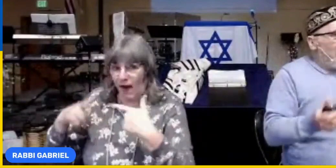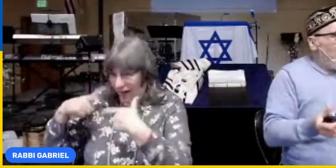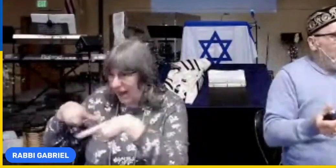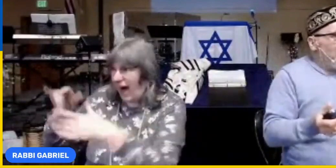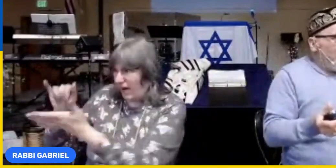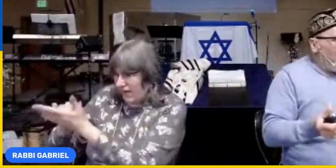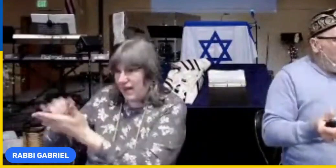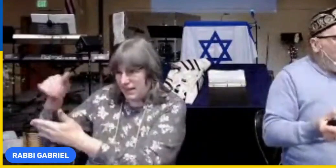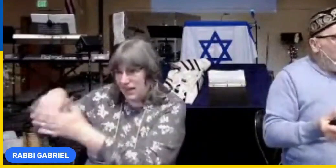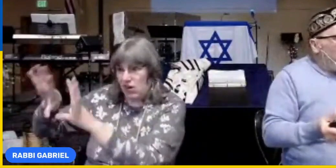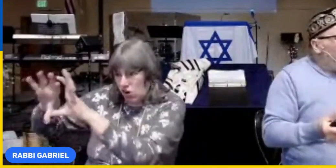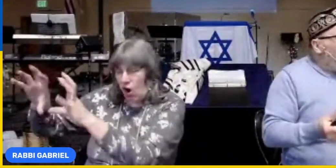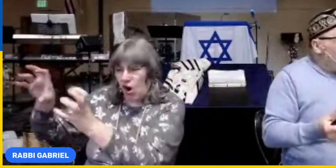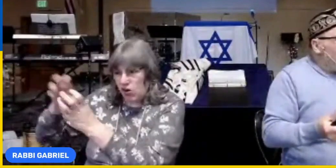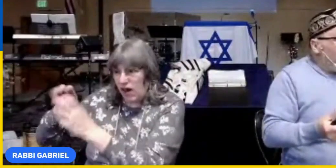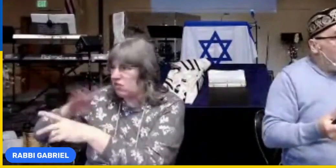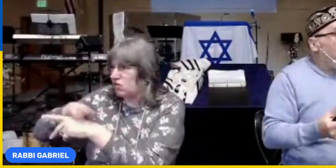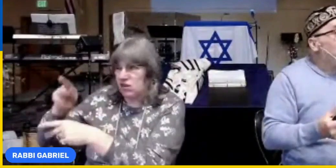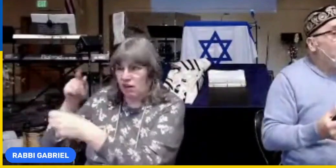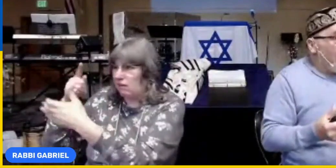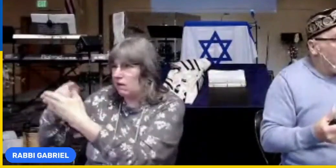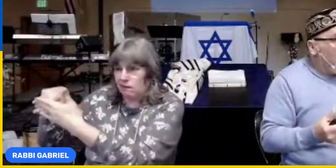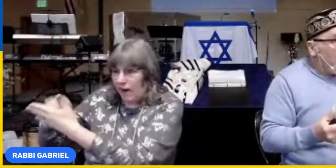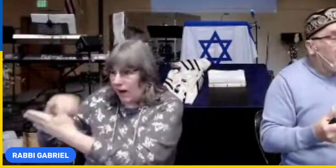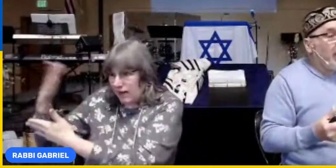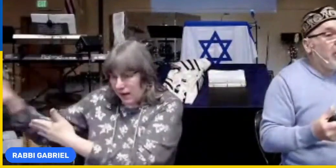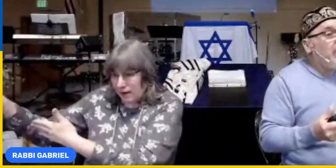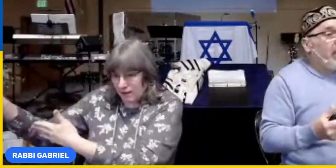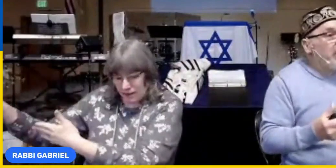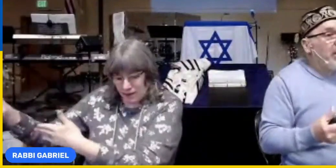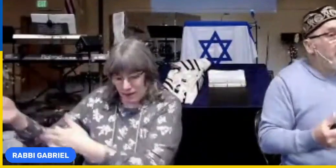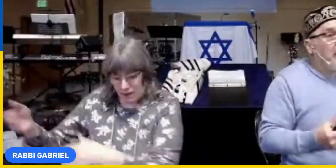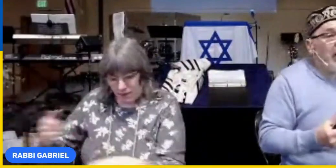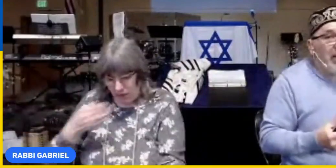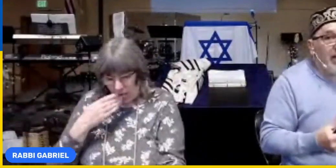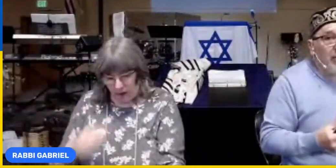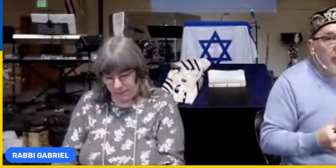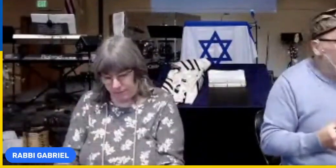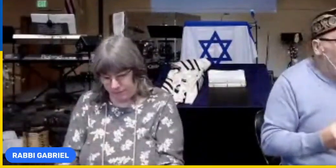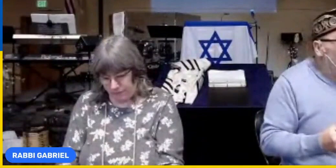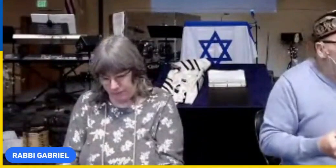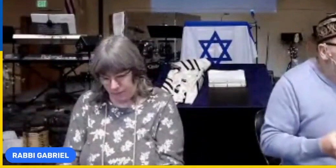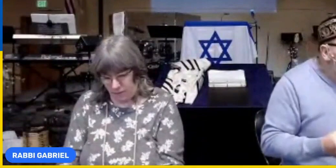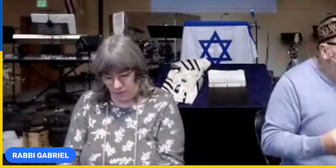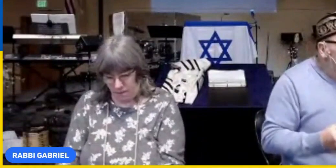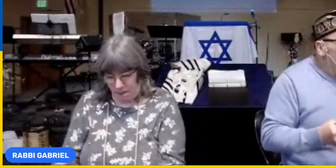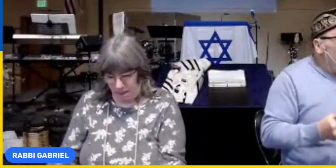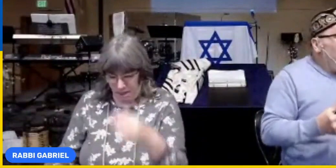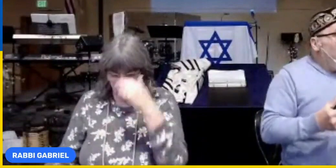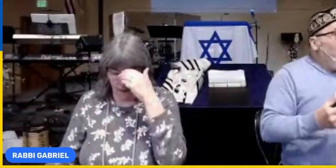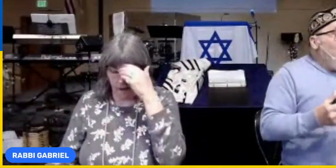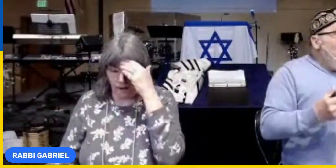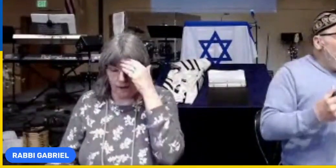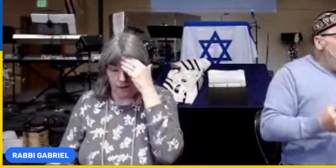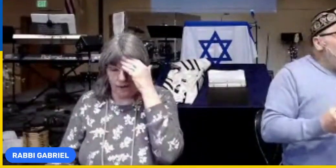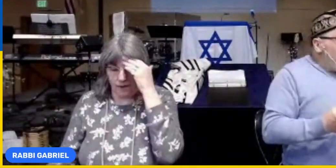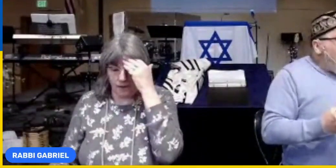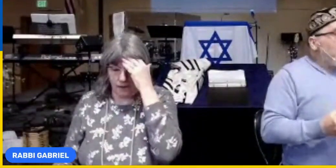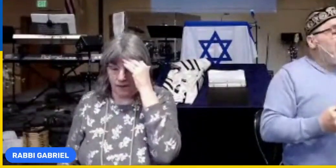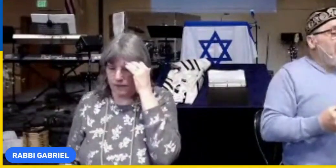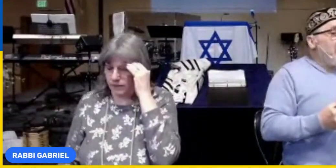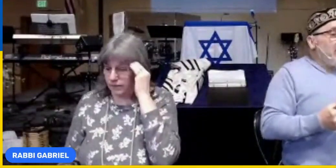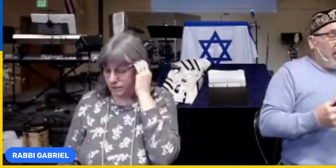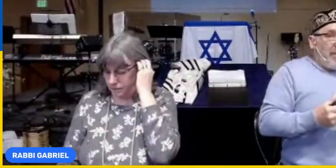we rationalize the egg on the face and it looks nice, it's actually better than everybody else, we start a trend.